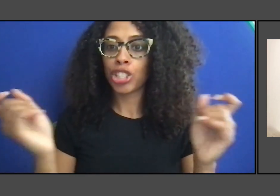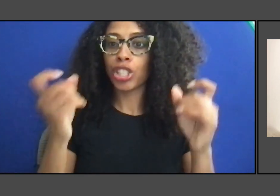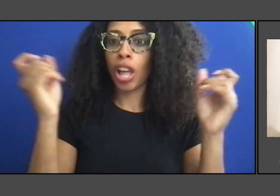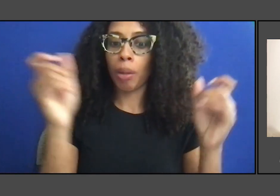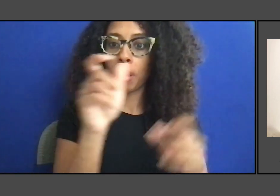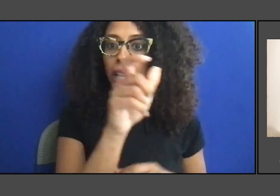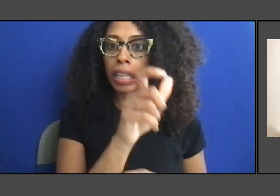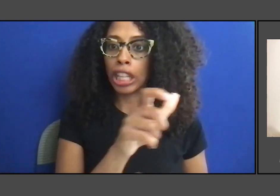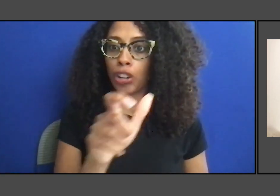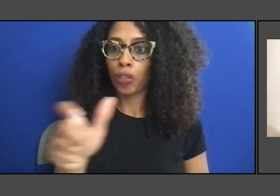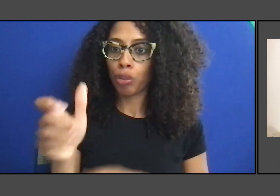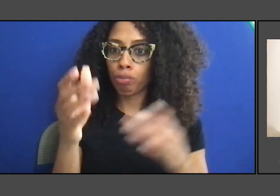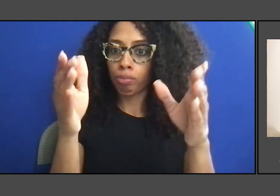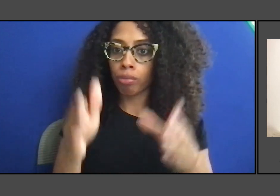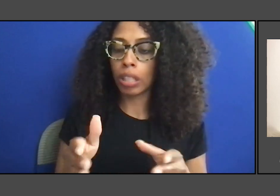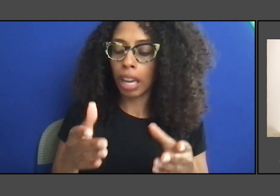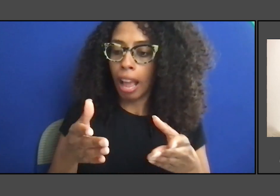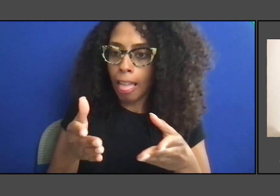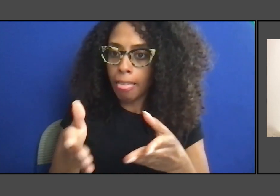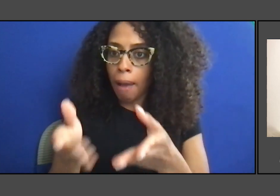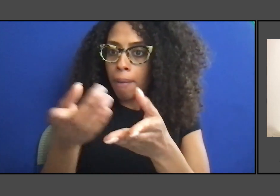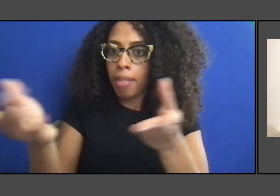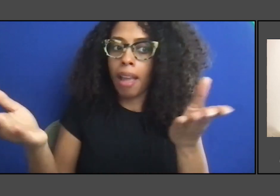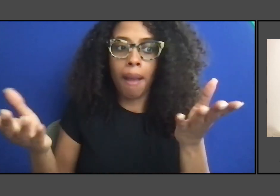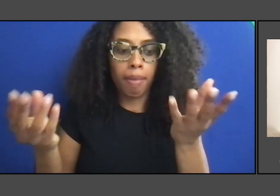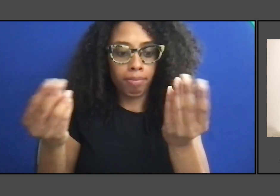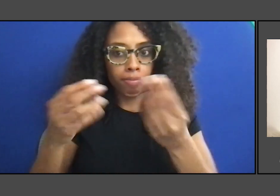speak, freedom of expression,